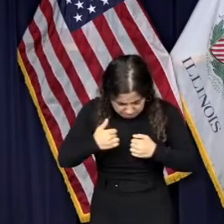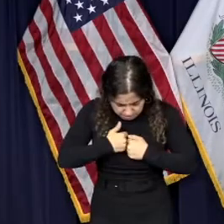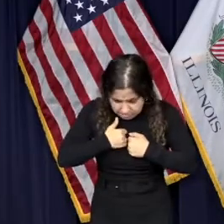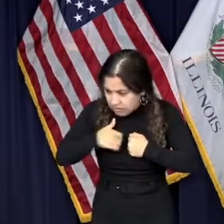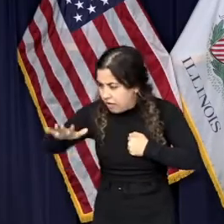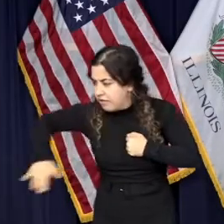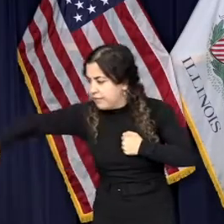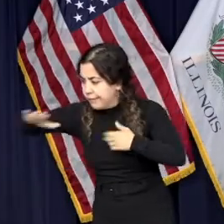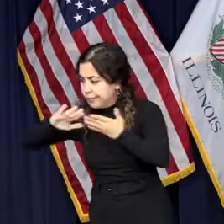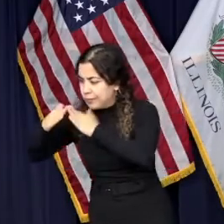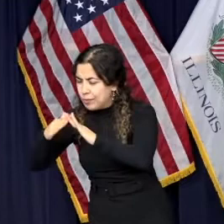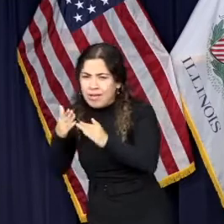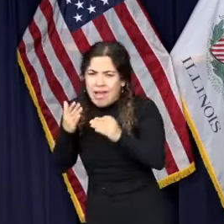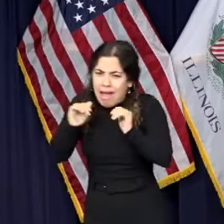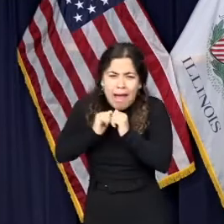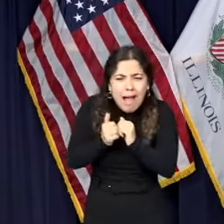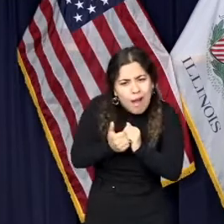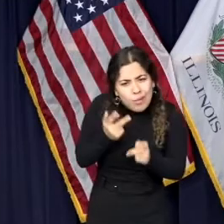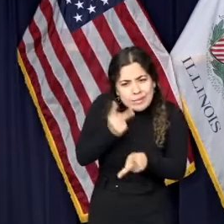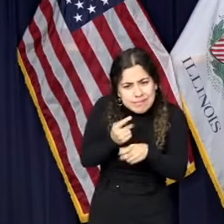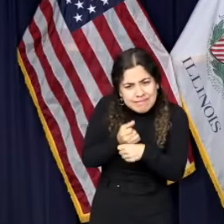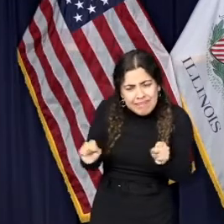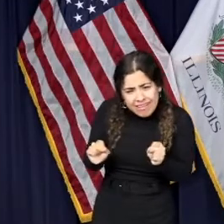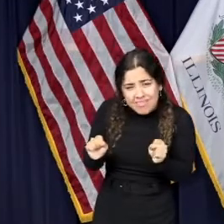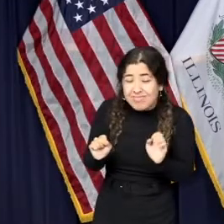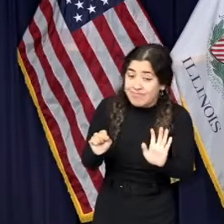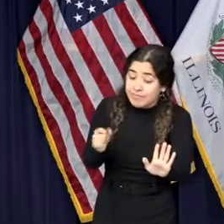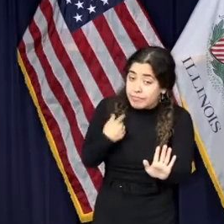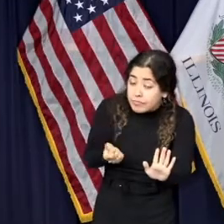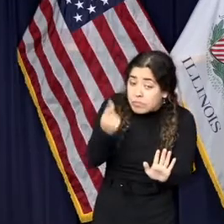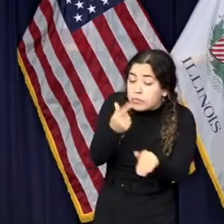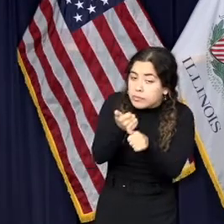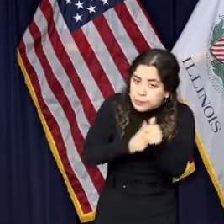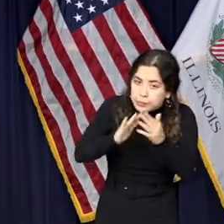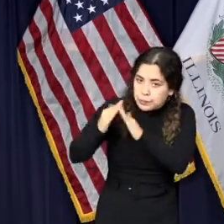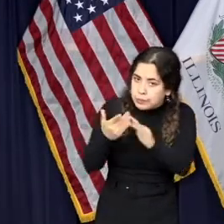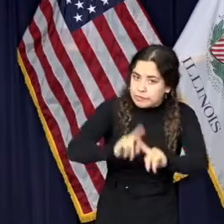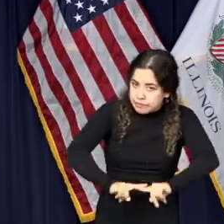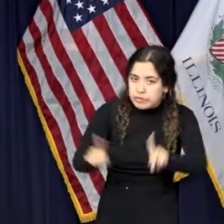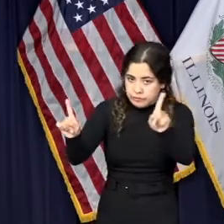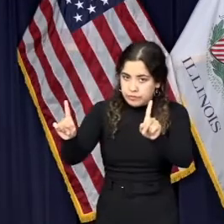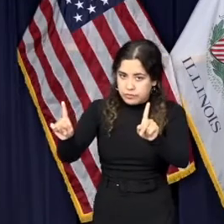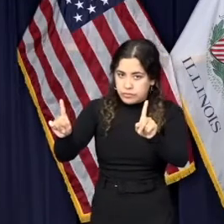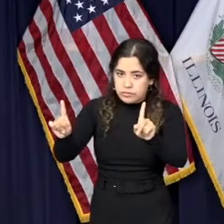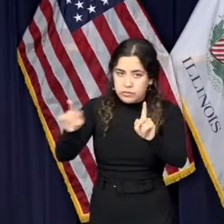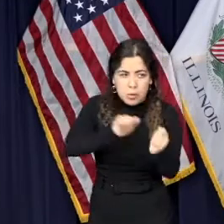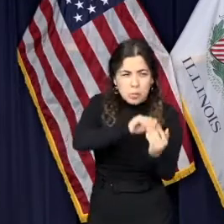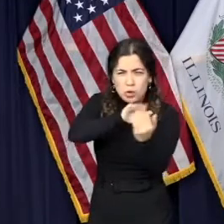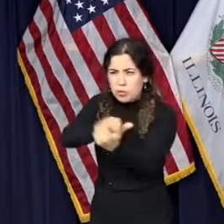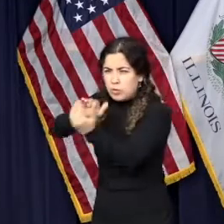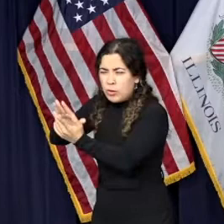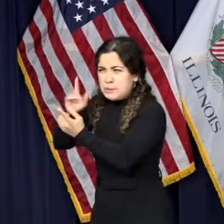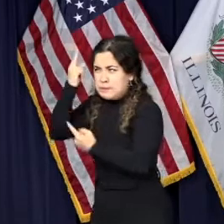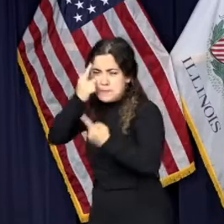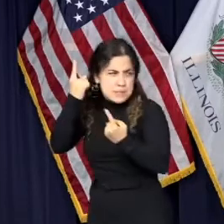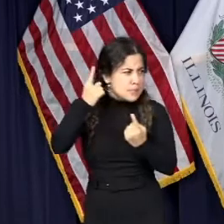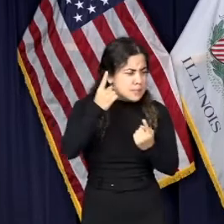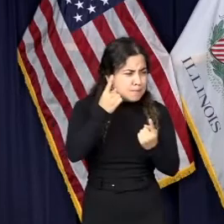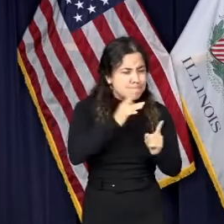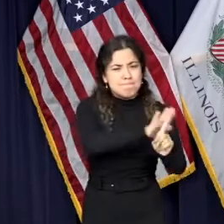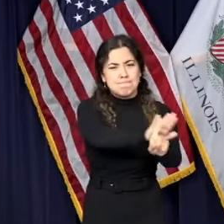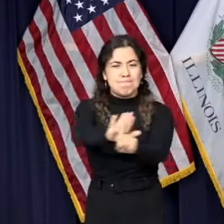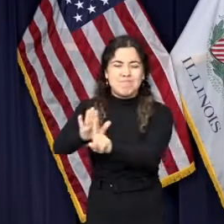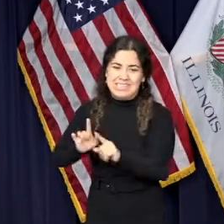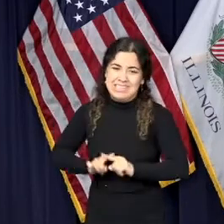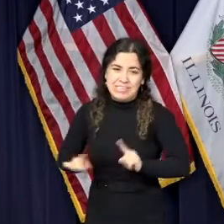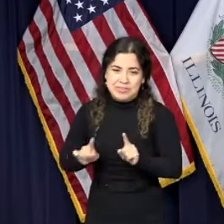community safe. I know that each community is a little different, and the approach to controlling the spread will maybe look a little different